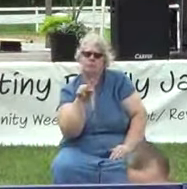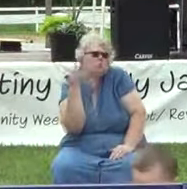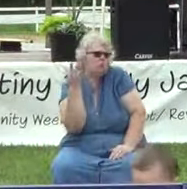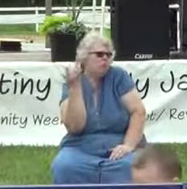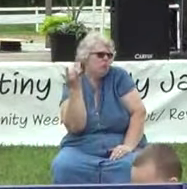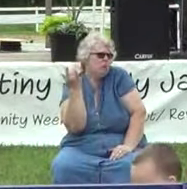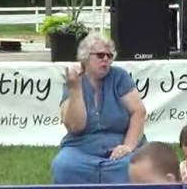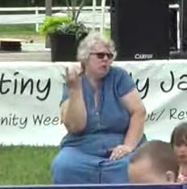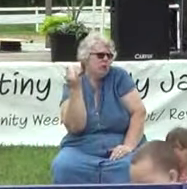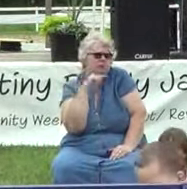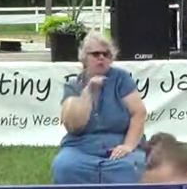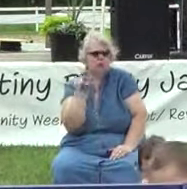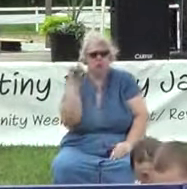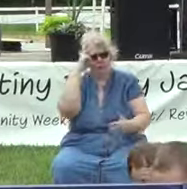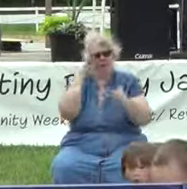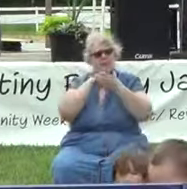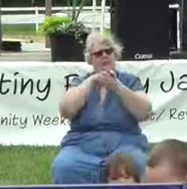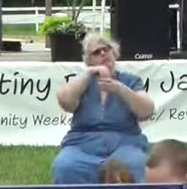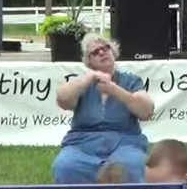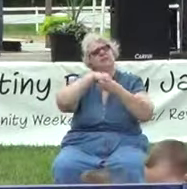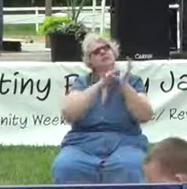Why do you believe in Jesus Christ?